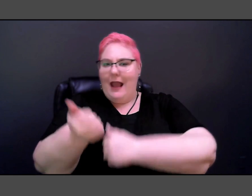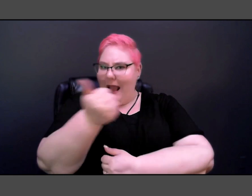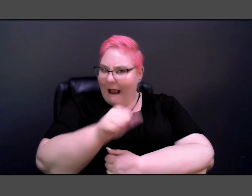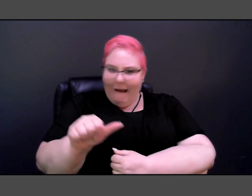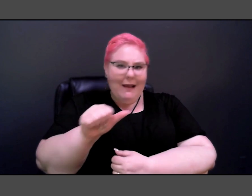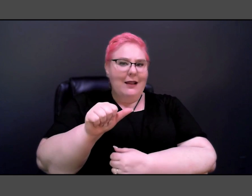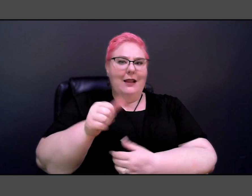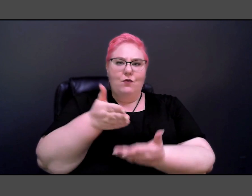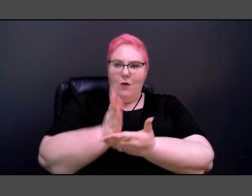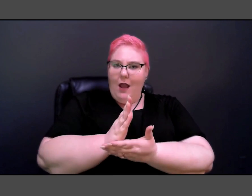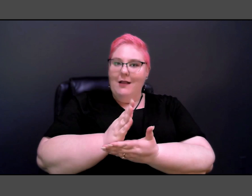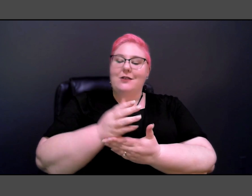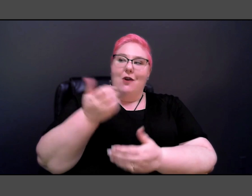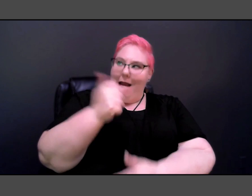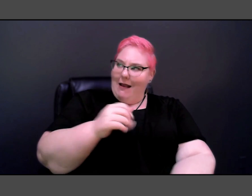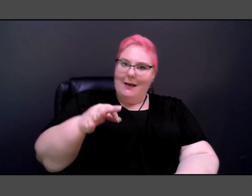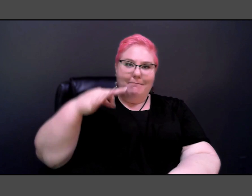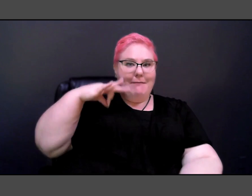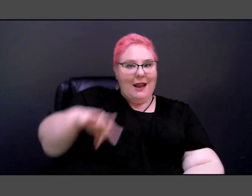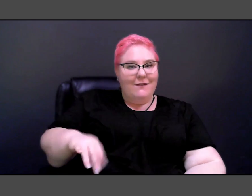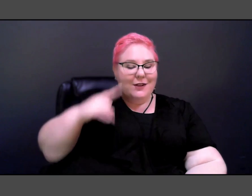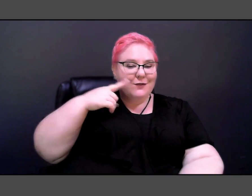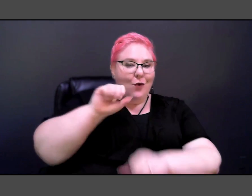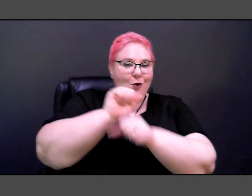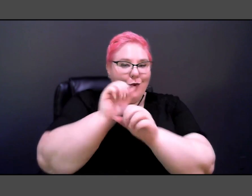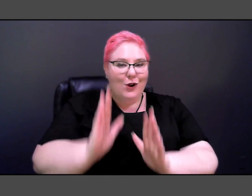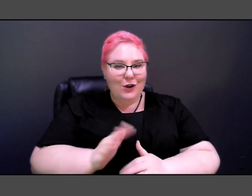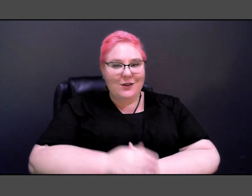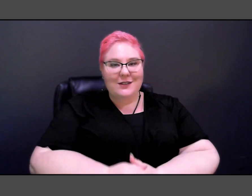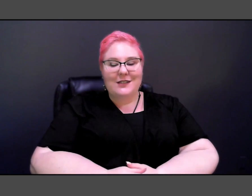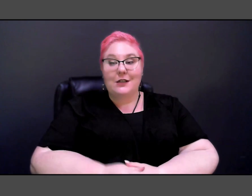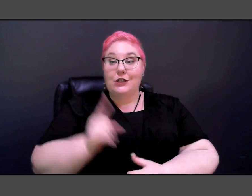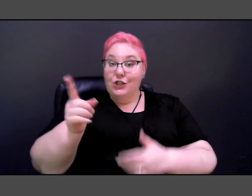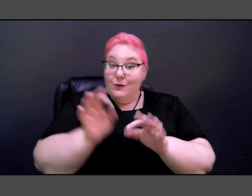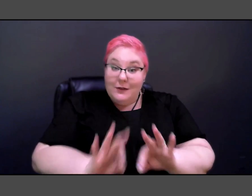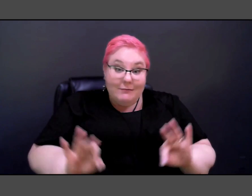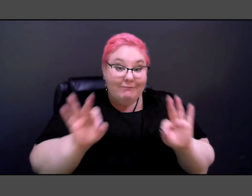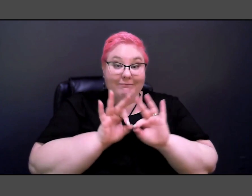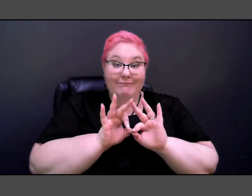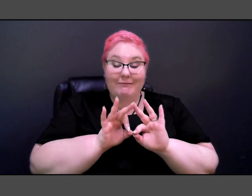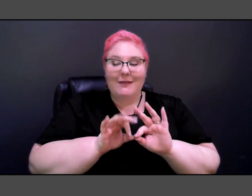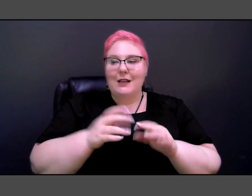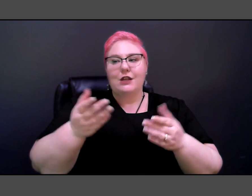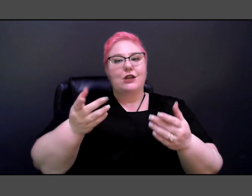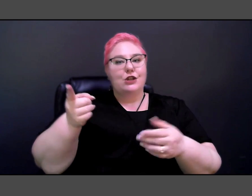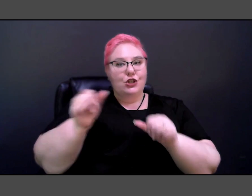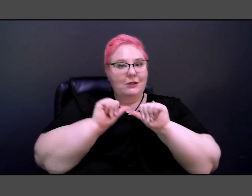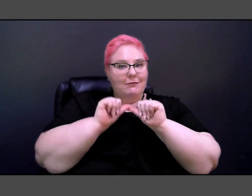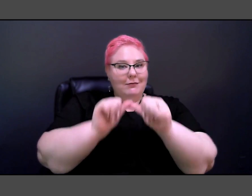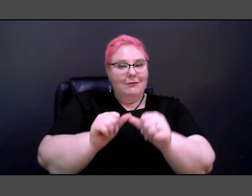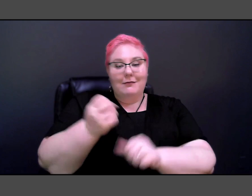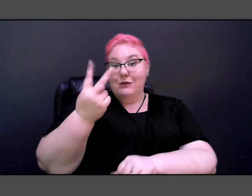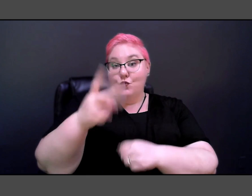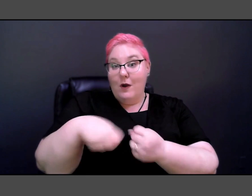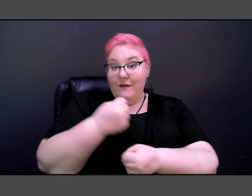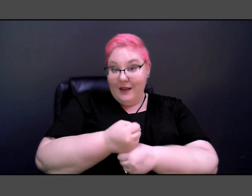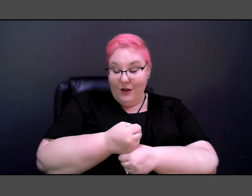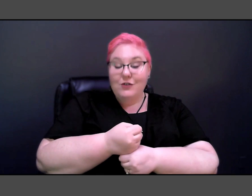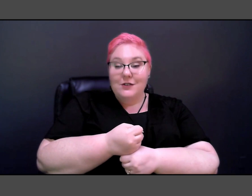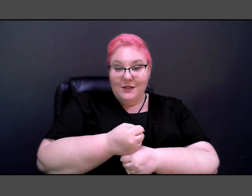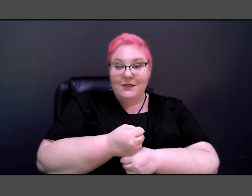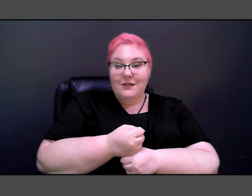benefits. And so she served for 12 years under FDR. And